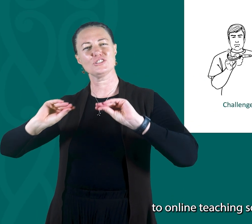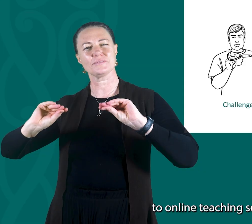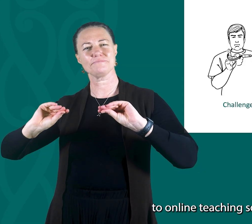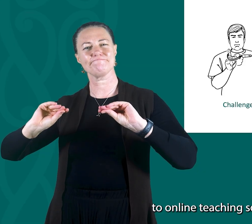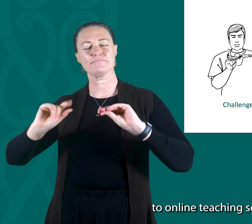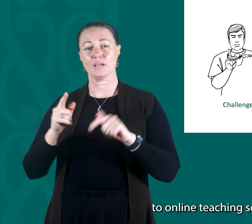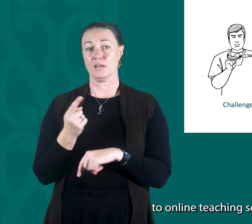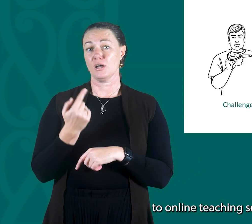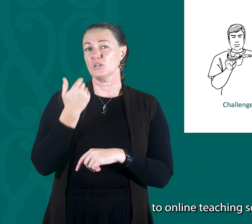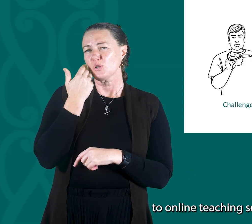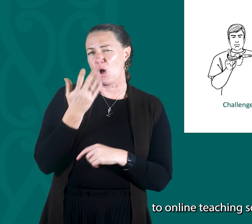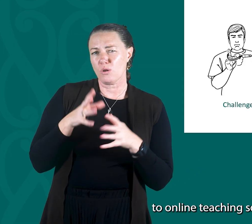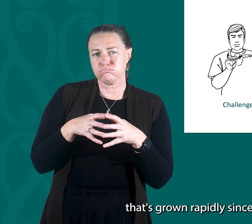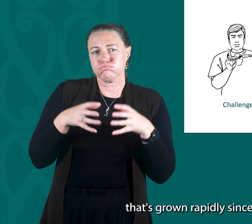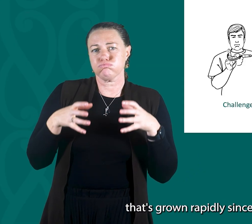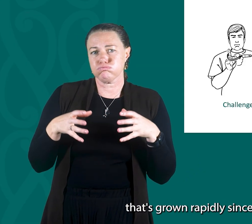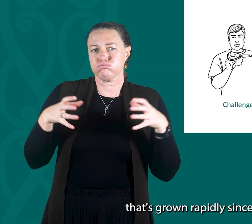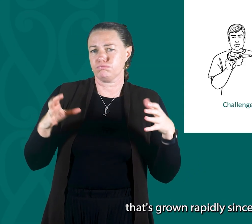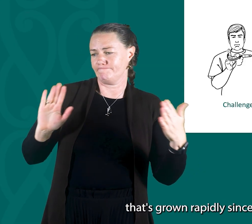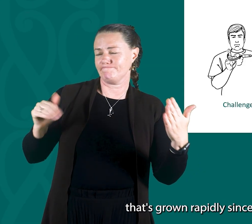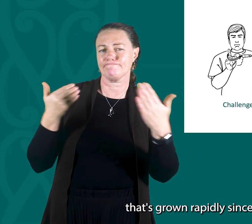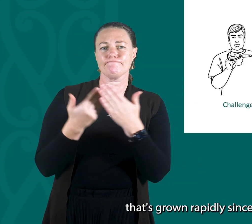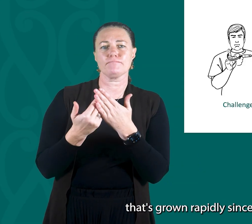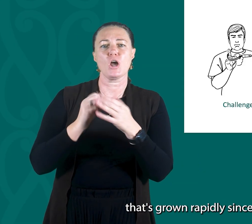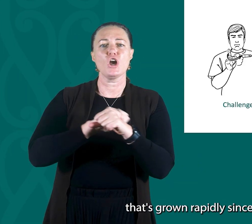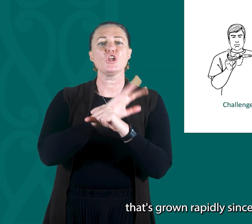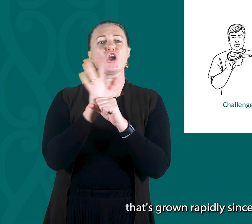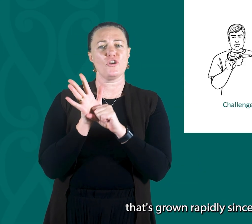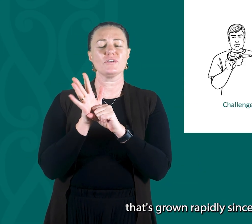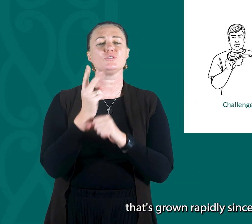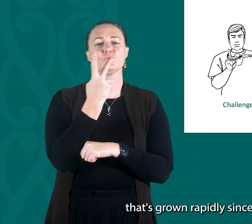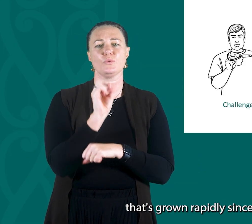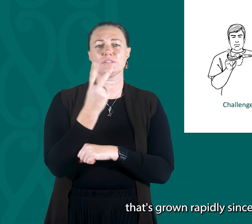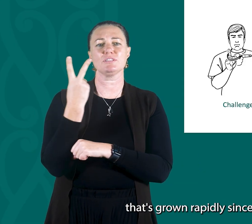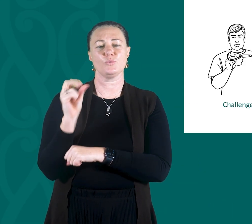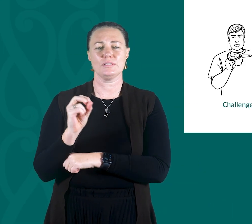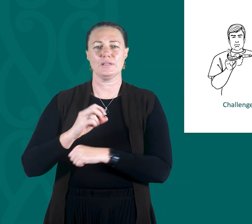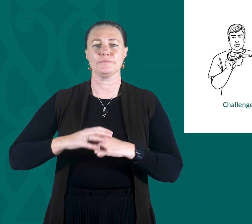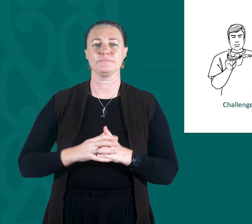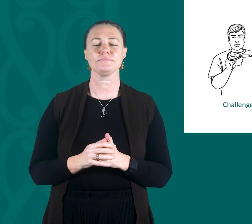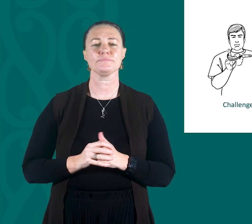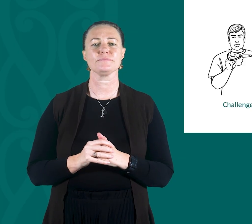online teaching, something that's grown rapidly since COVID in 2020.